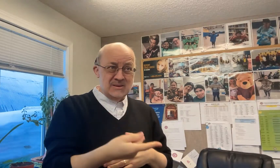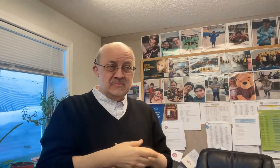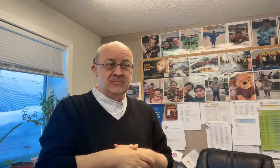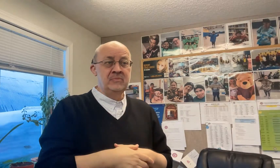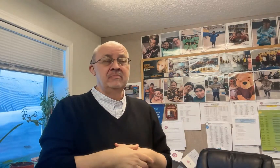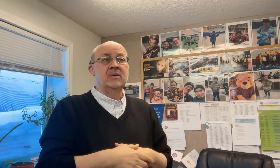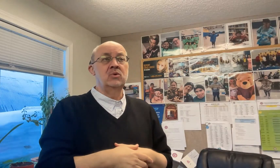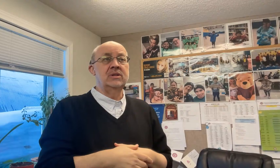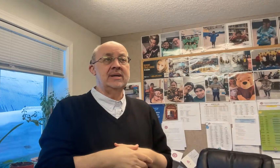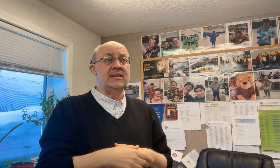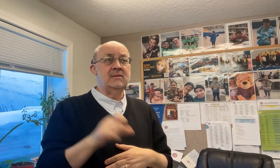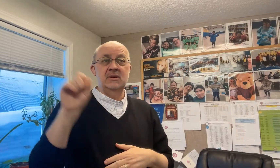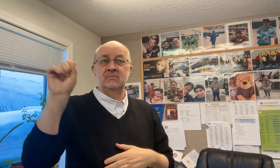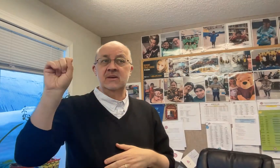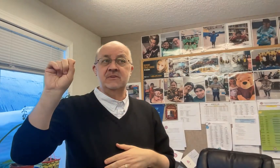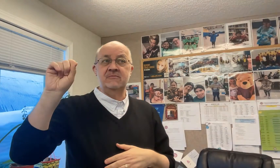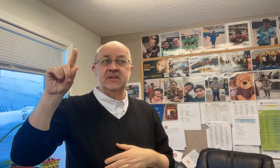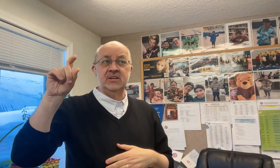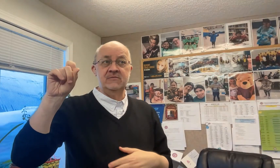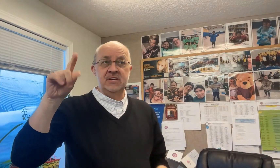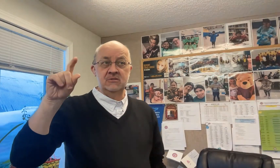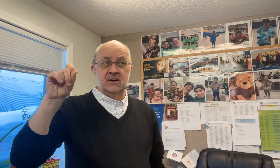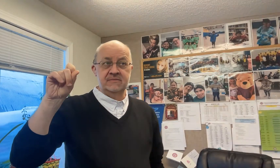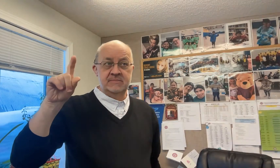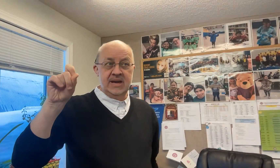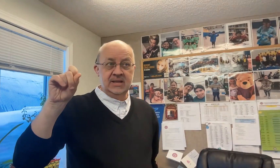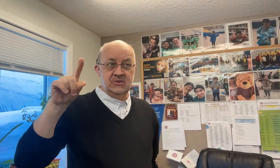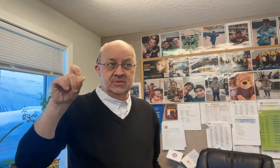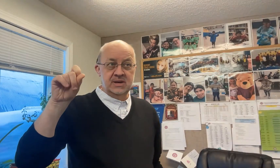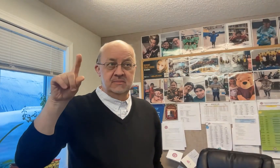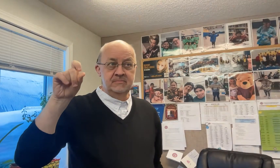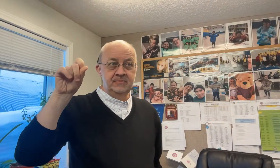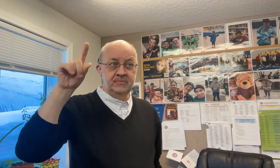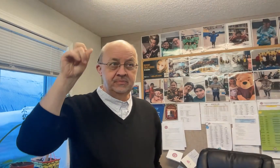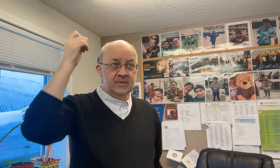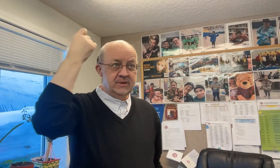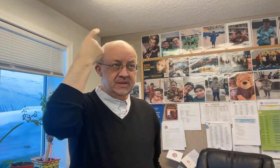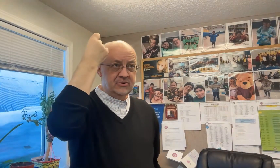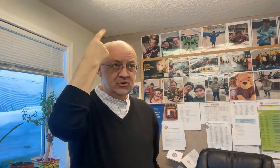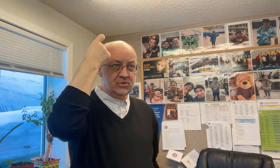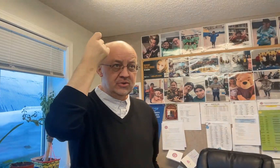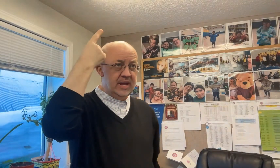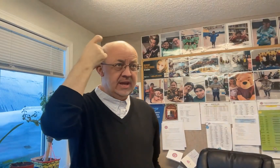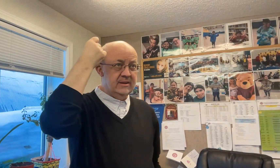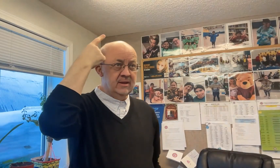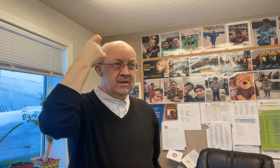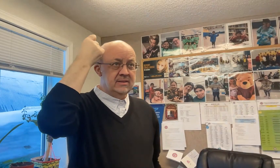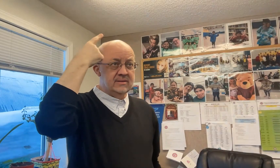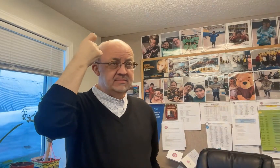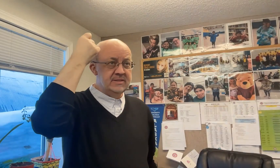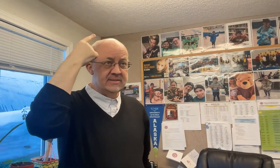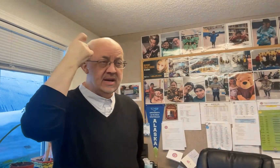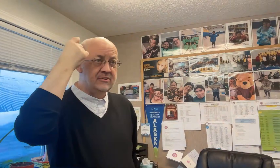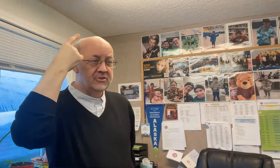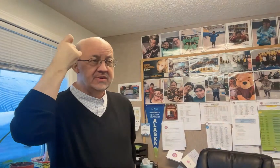them, we'll look at them, and if you flick your finger off the back of your thumb, but then turn your hand, this means to